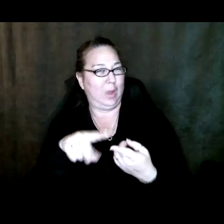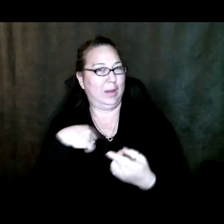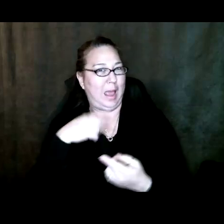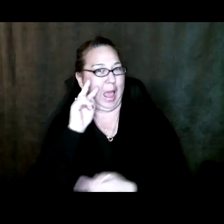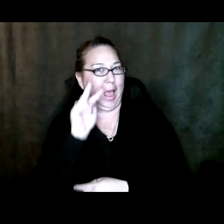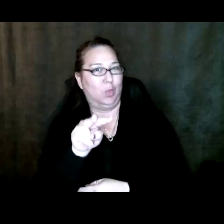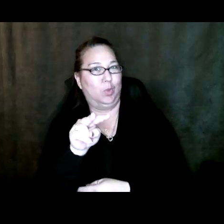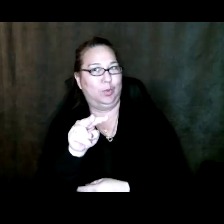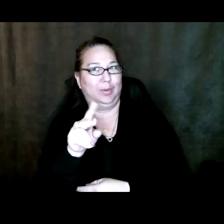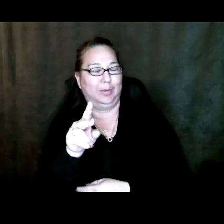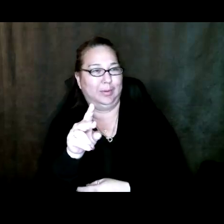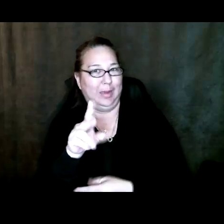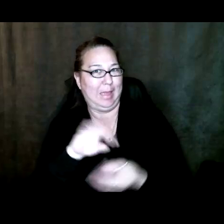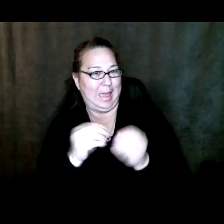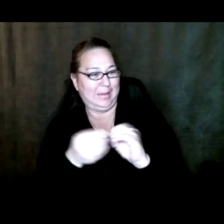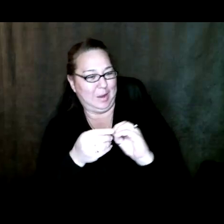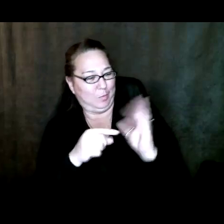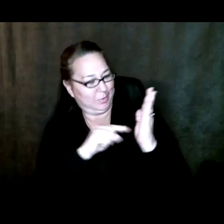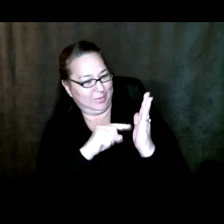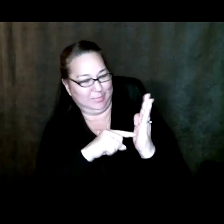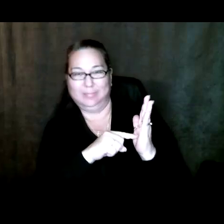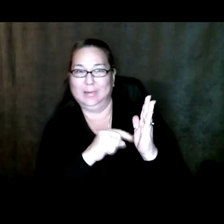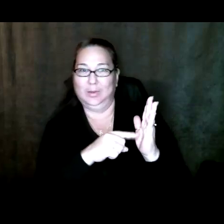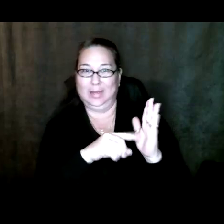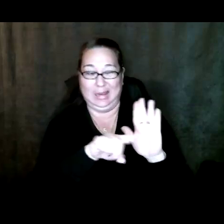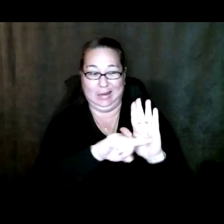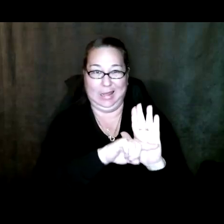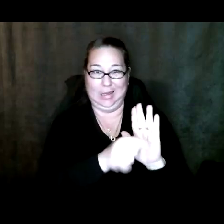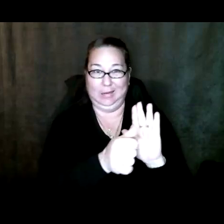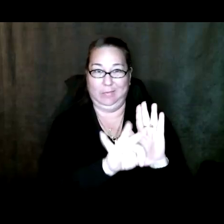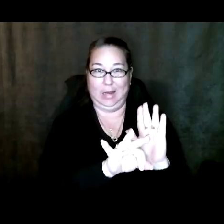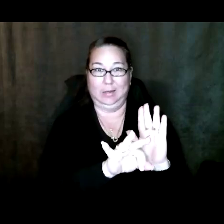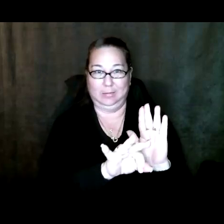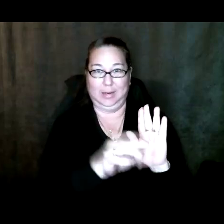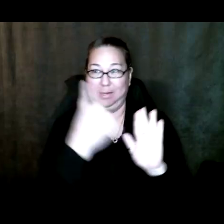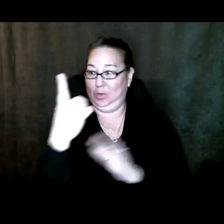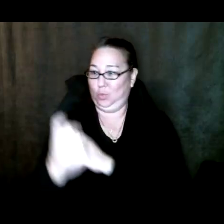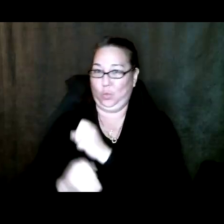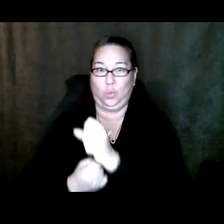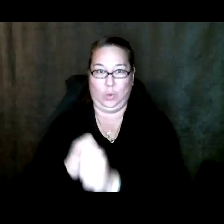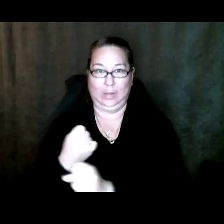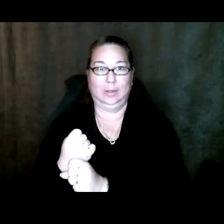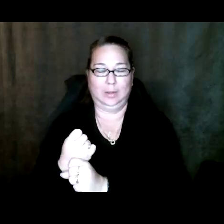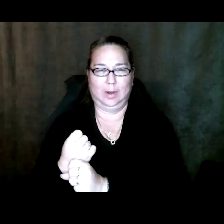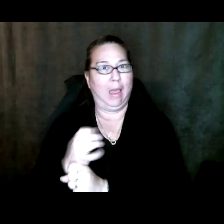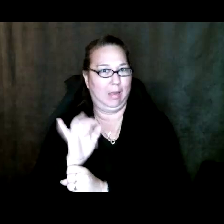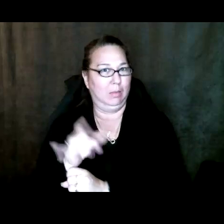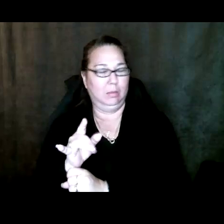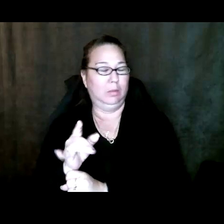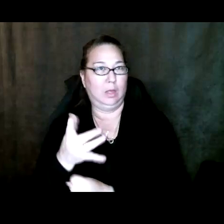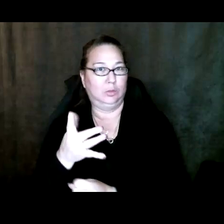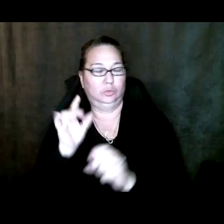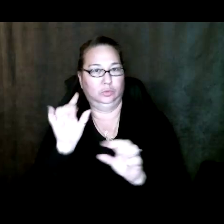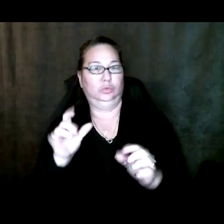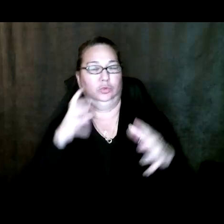-19 in a 1-year like trend, which is alarming, right? And so I'm